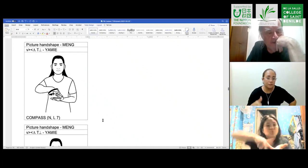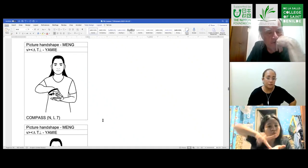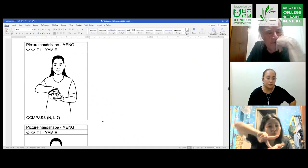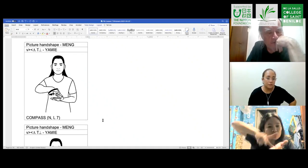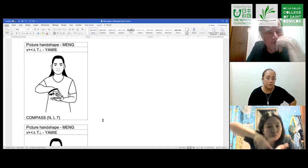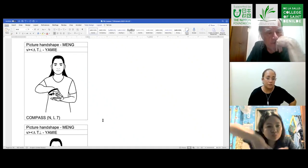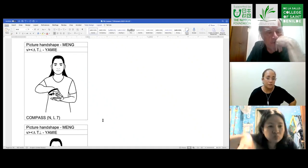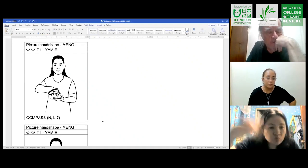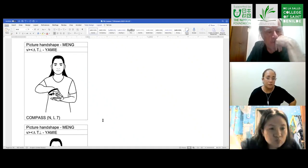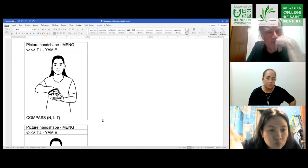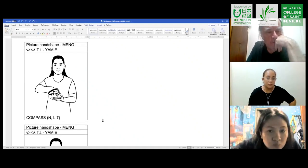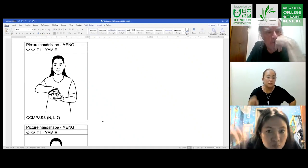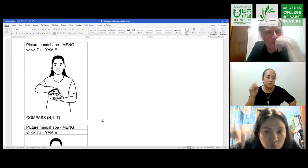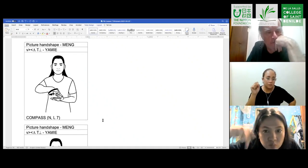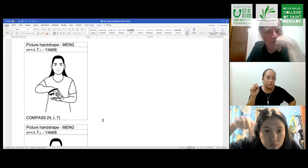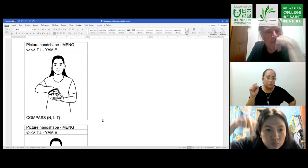Compass. Mm-hmm.